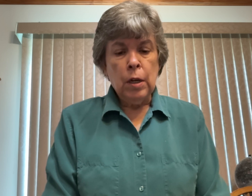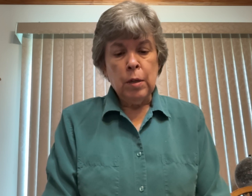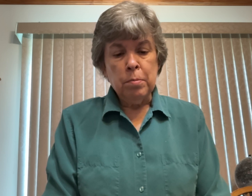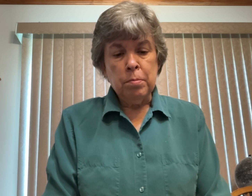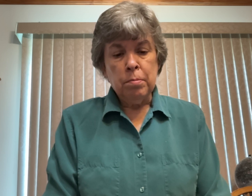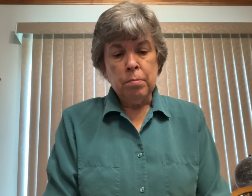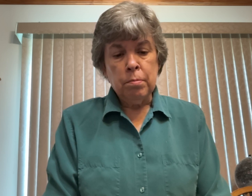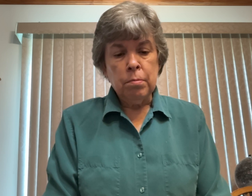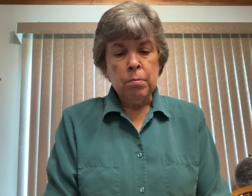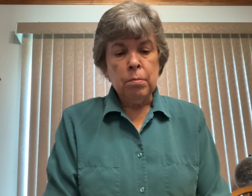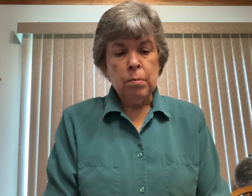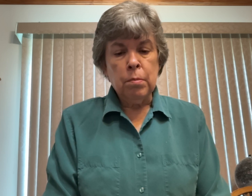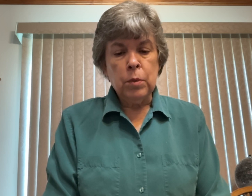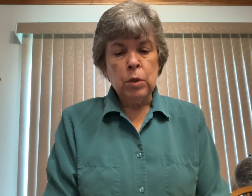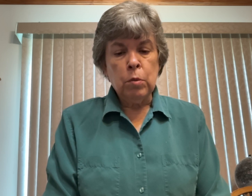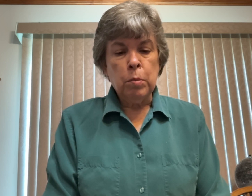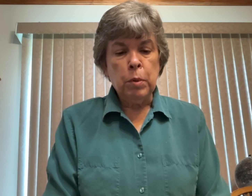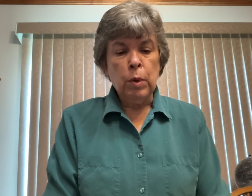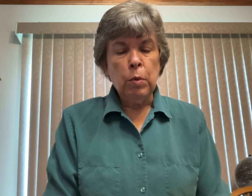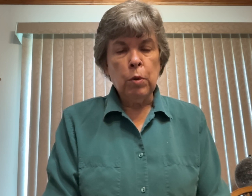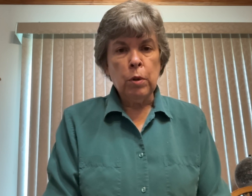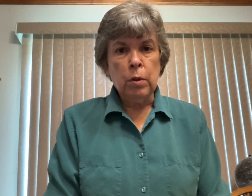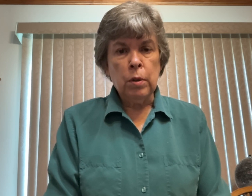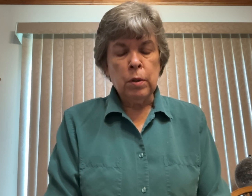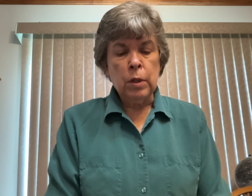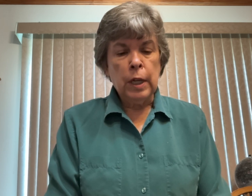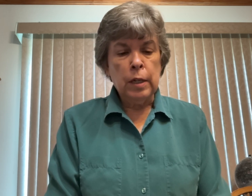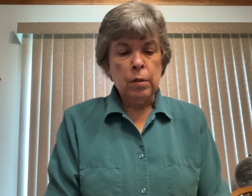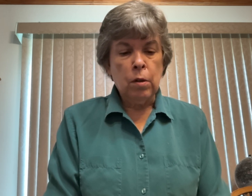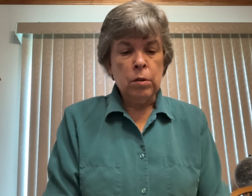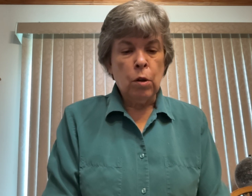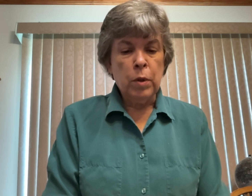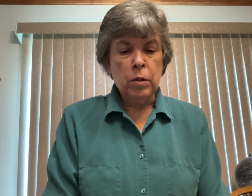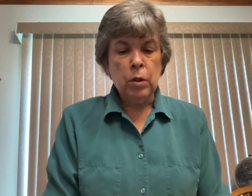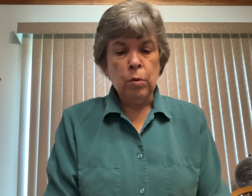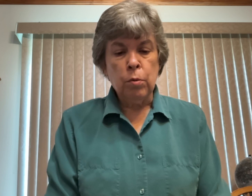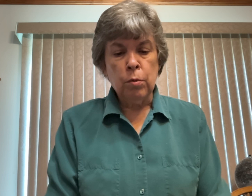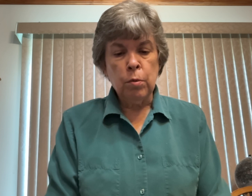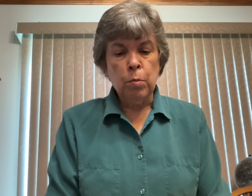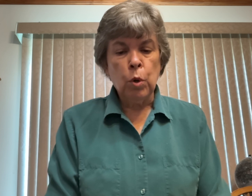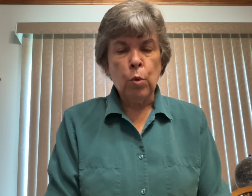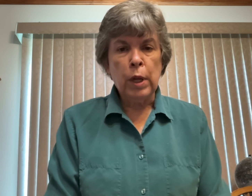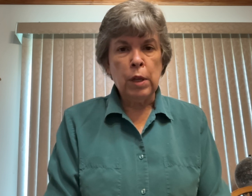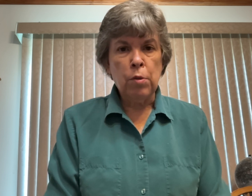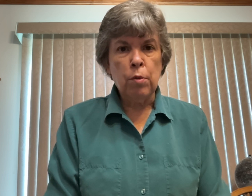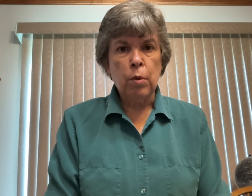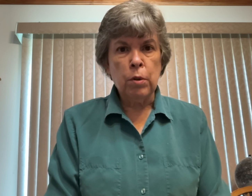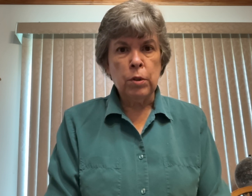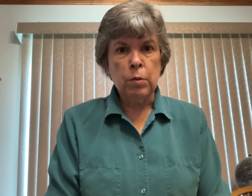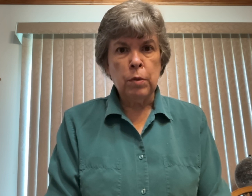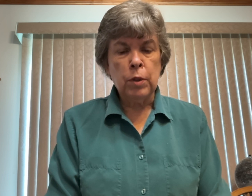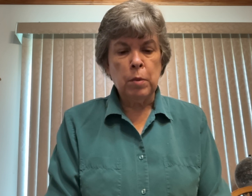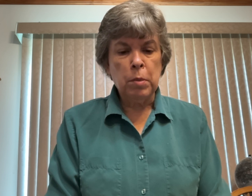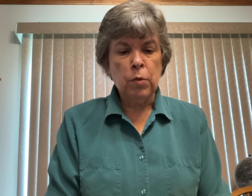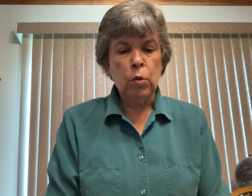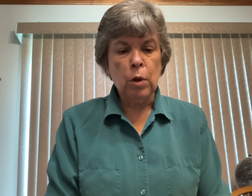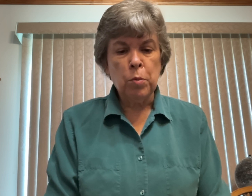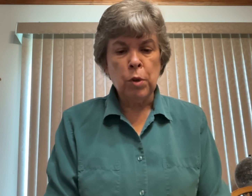Um, but we will, again, as always, go more quickly through the words that we've done before on